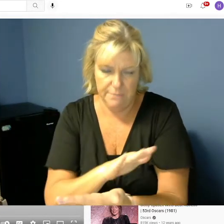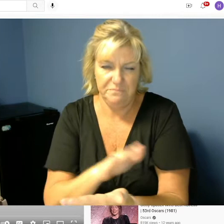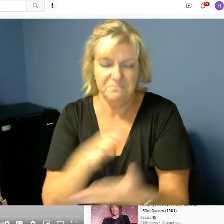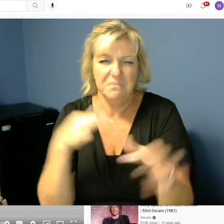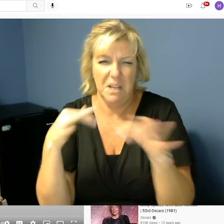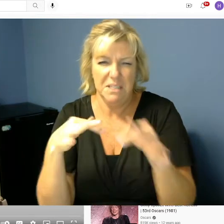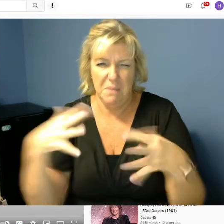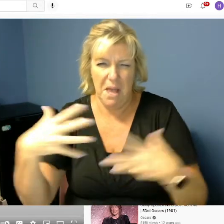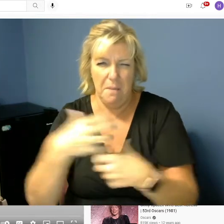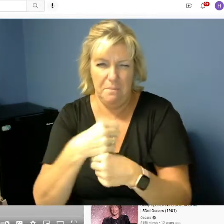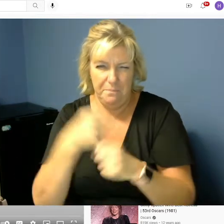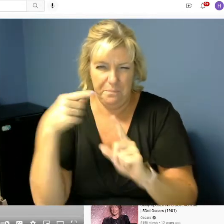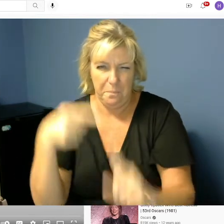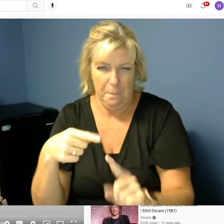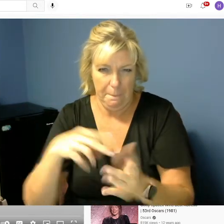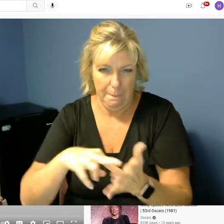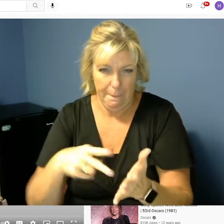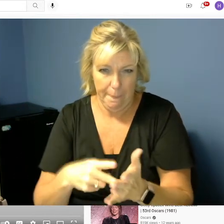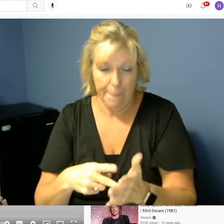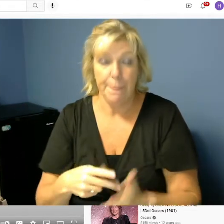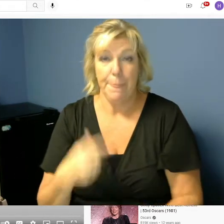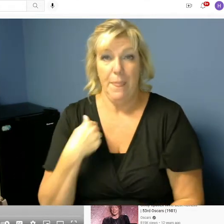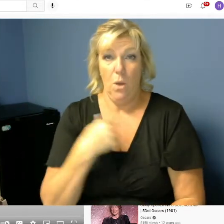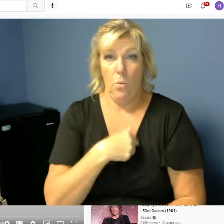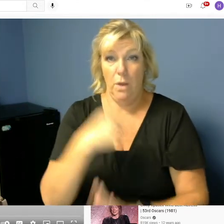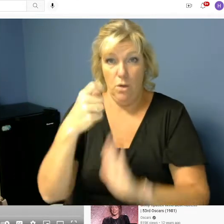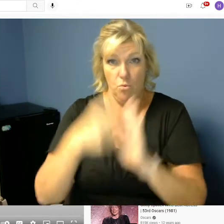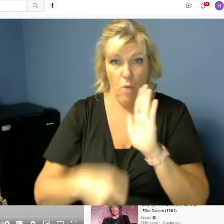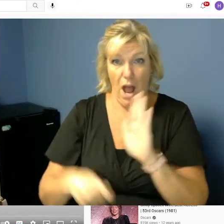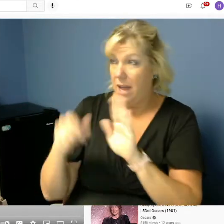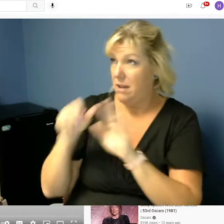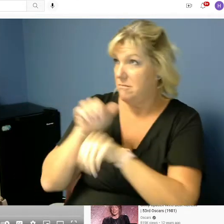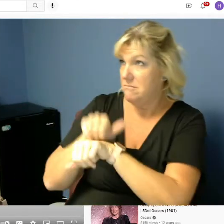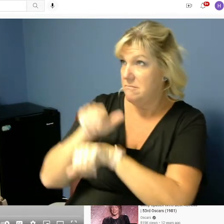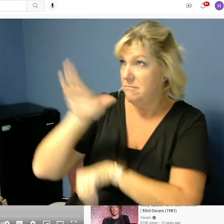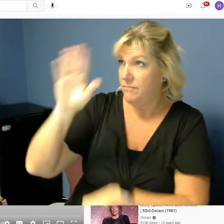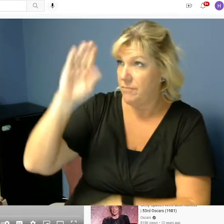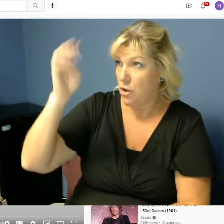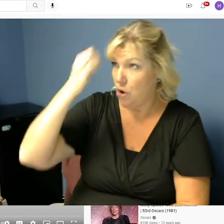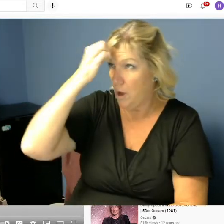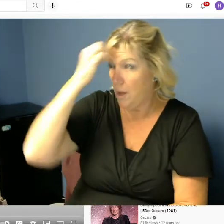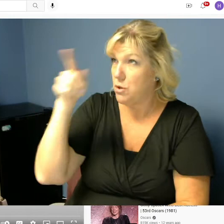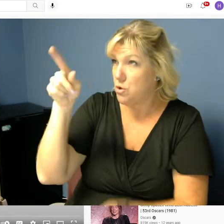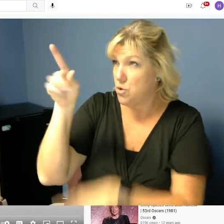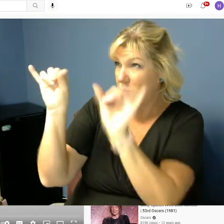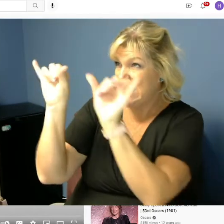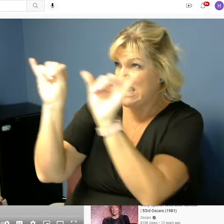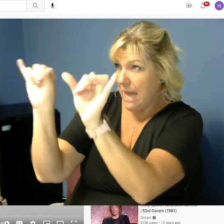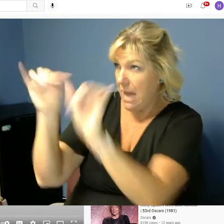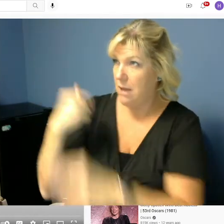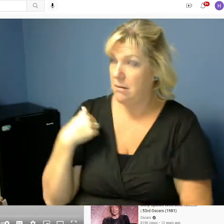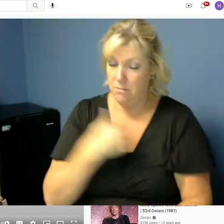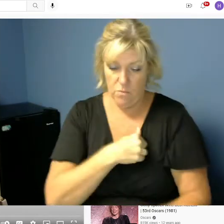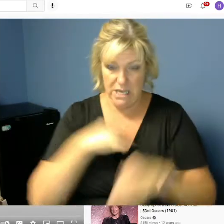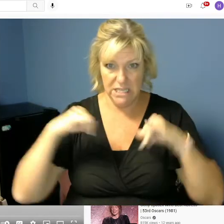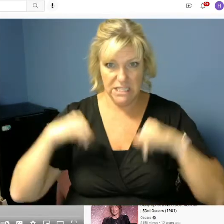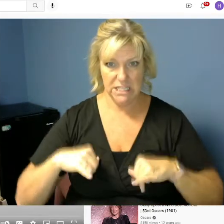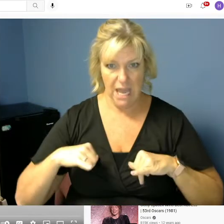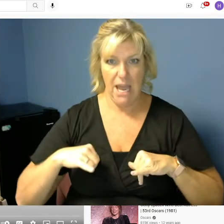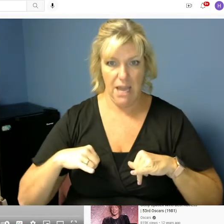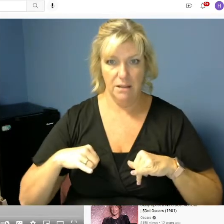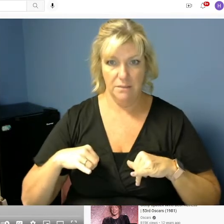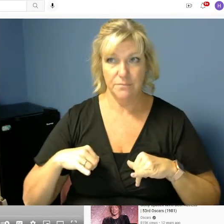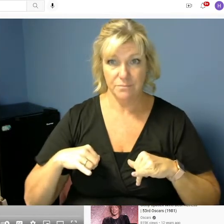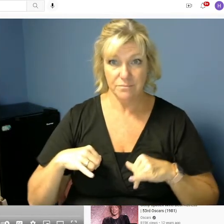but it's basically us telling Europe, you stay out of the Western Hemisphere, and we'll stay out of the Eastern Hemisphere. You stay out of